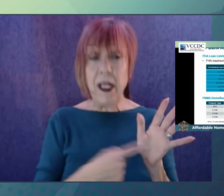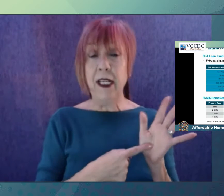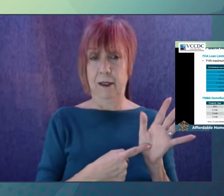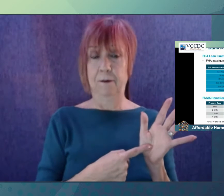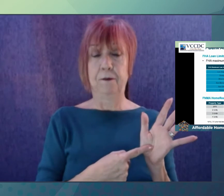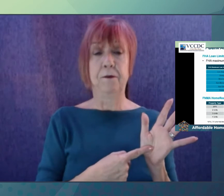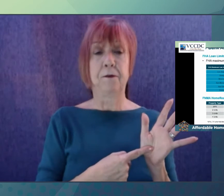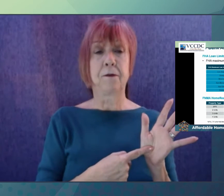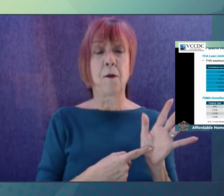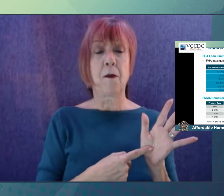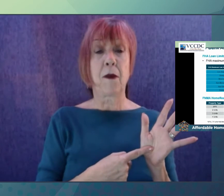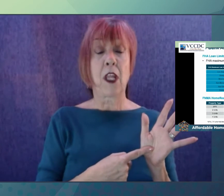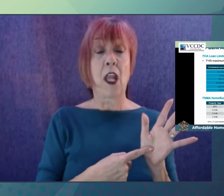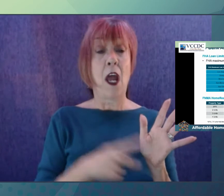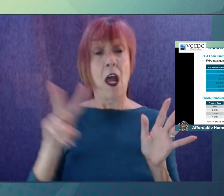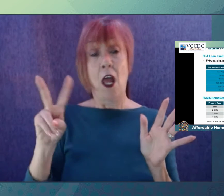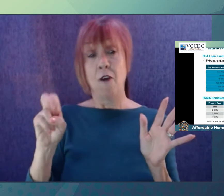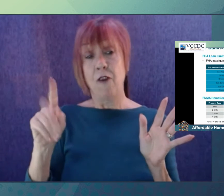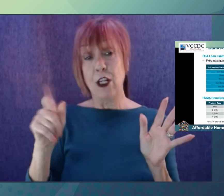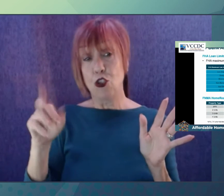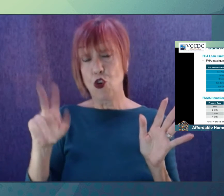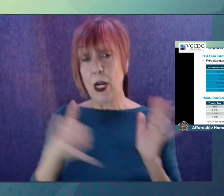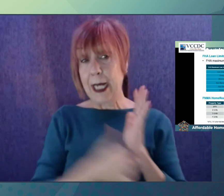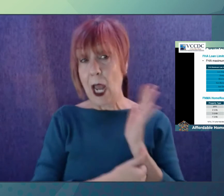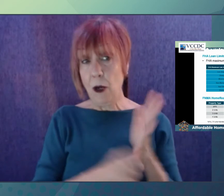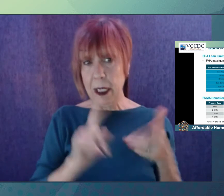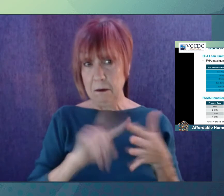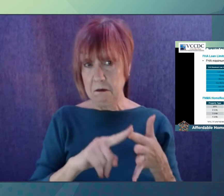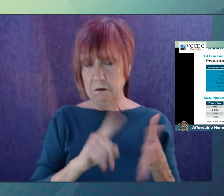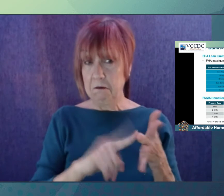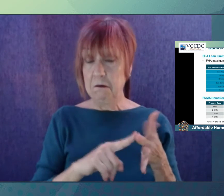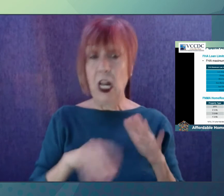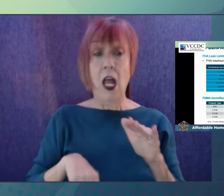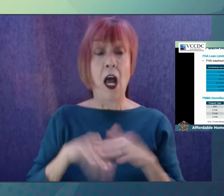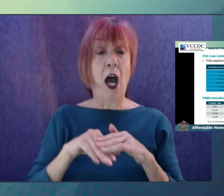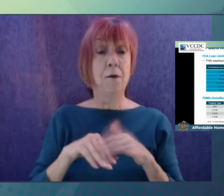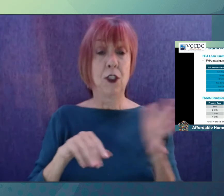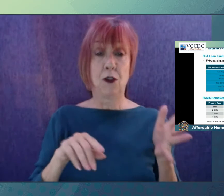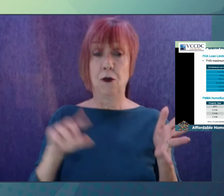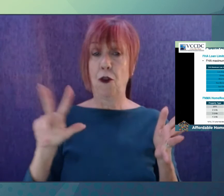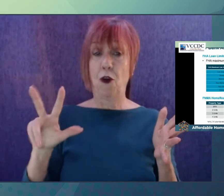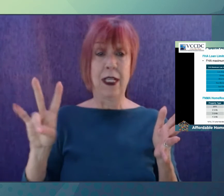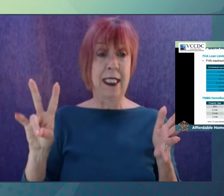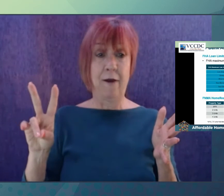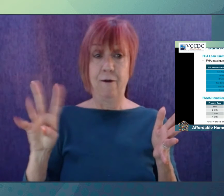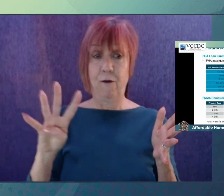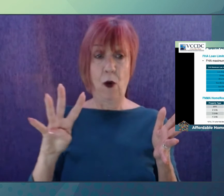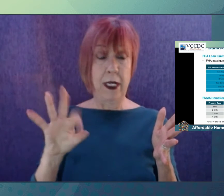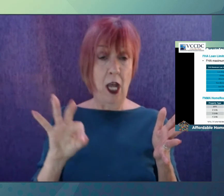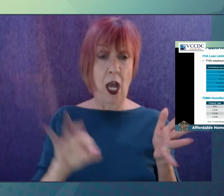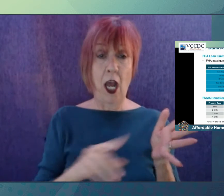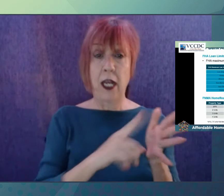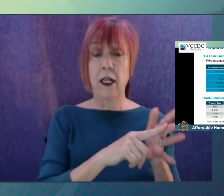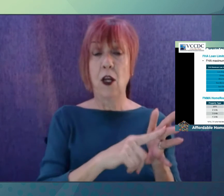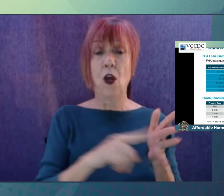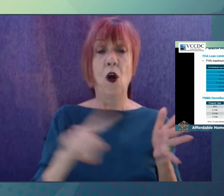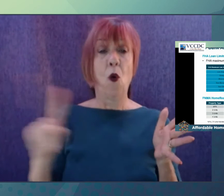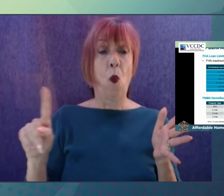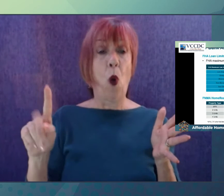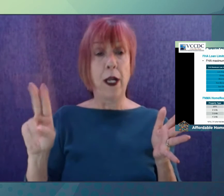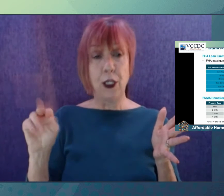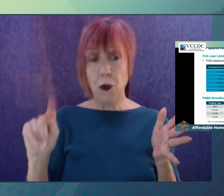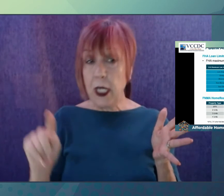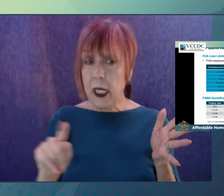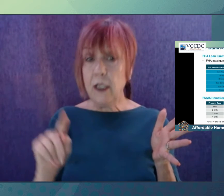$1,581,750. In Ventura County, you can go up to $739,450. For a one unit. For a two unit, we can go up